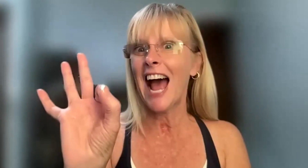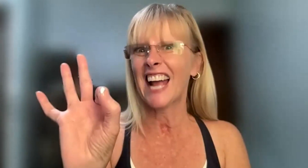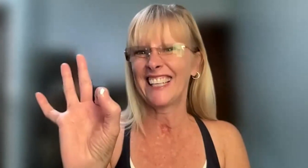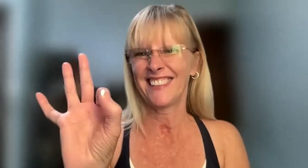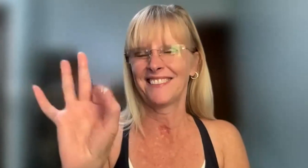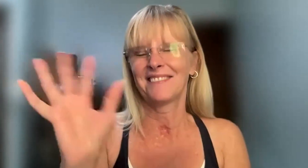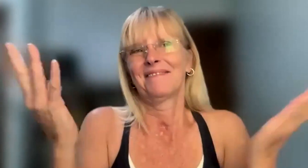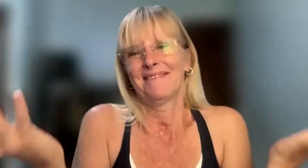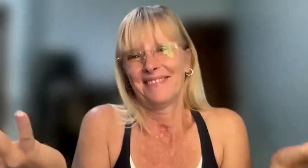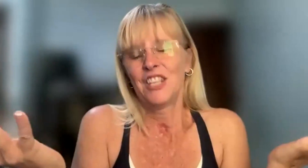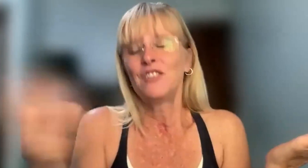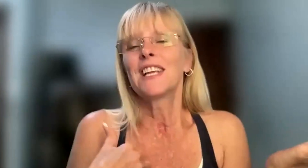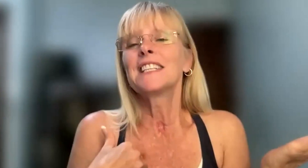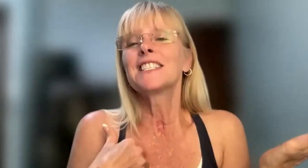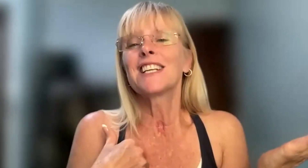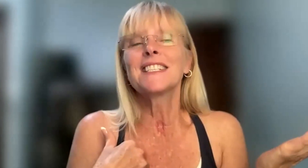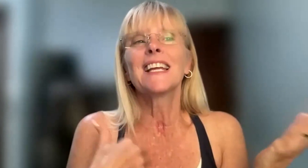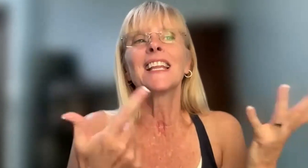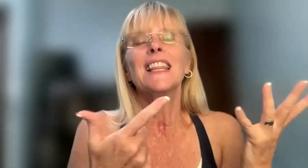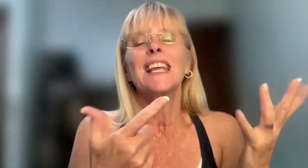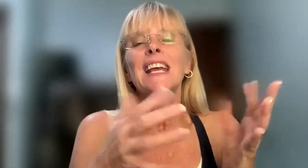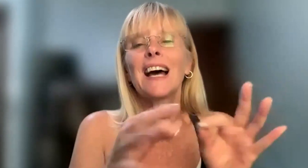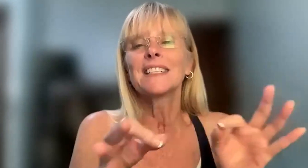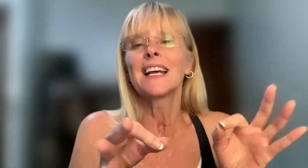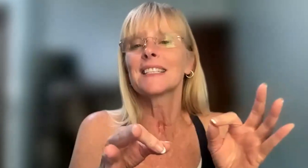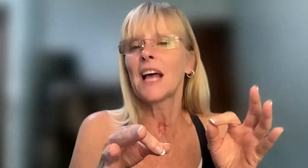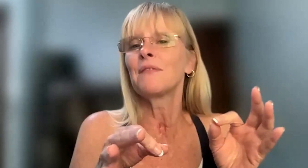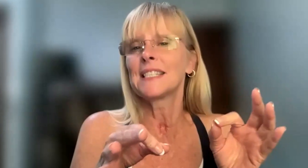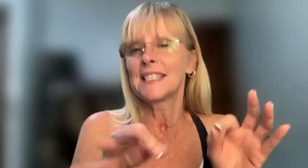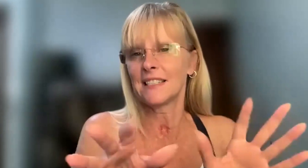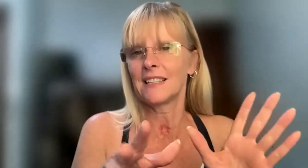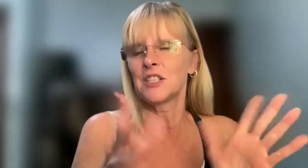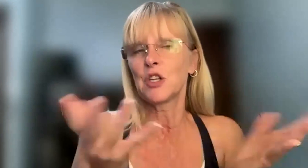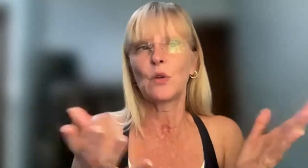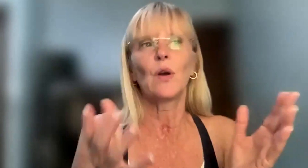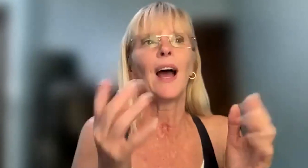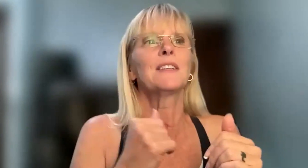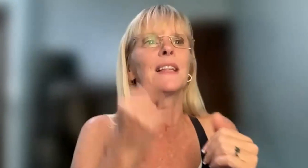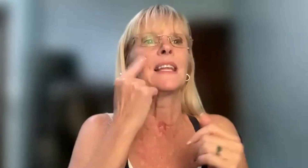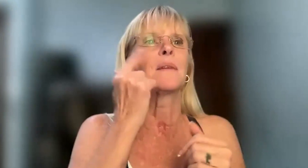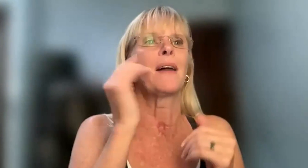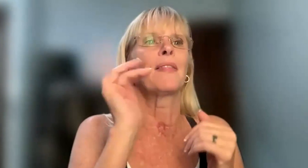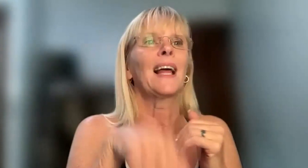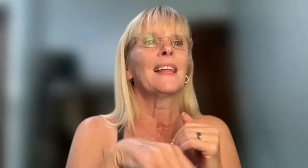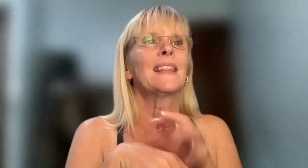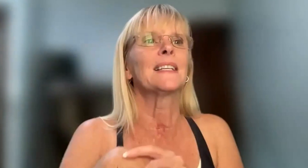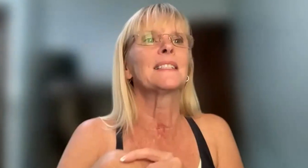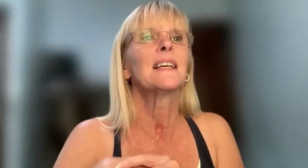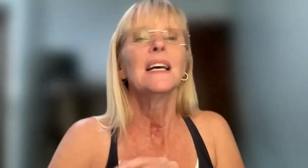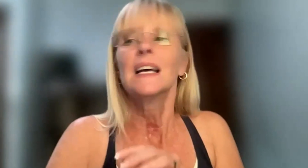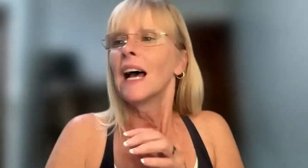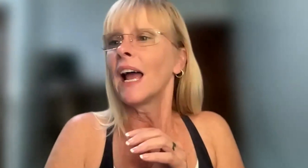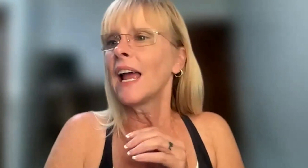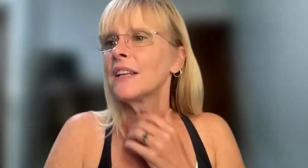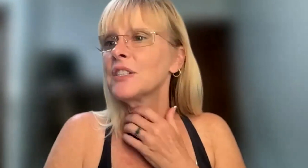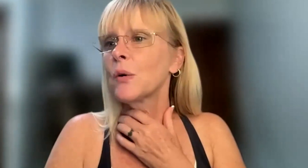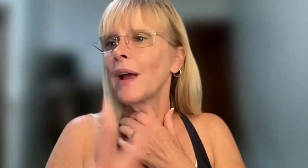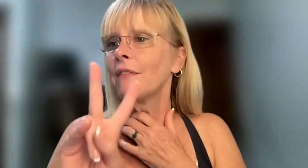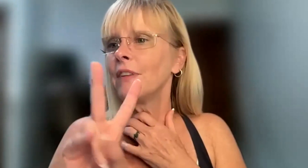9. It's just in the context of the sentence. So you have to think about like this. And so we have V